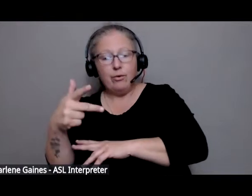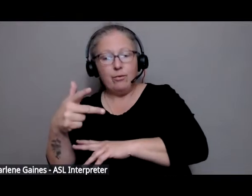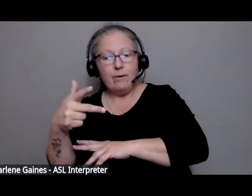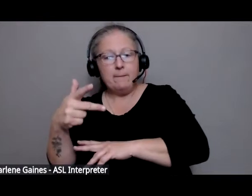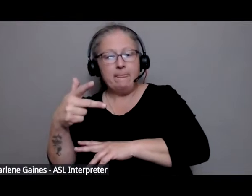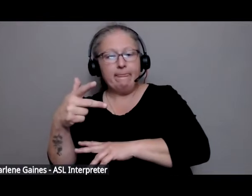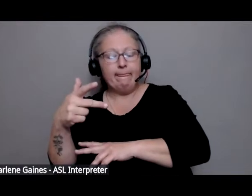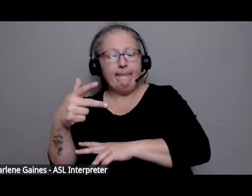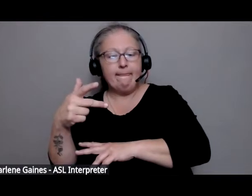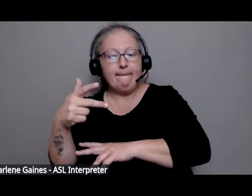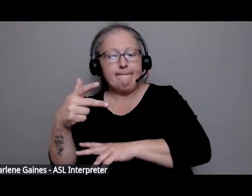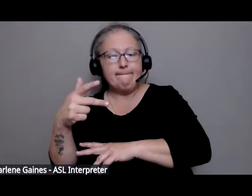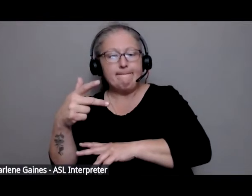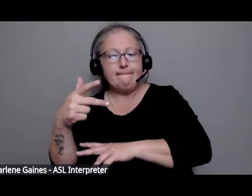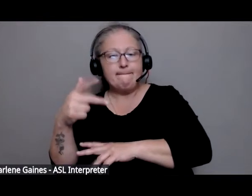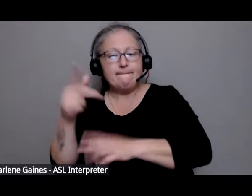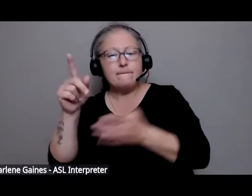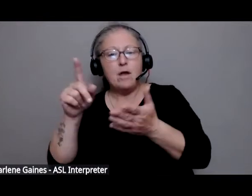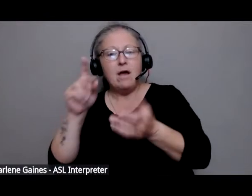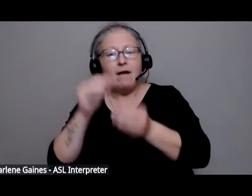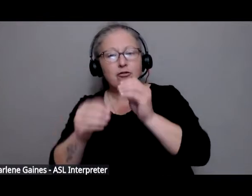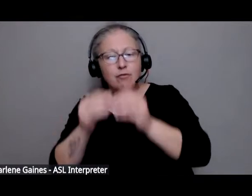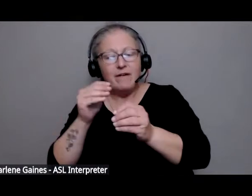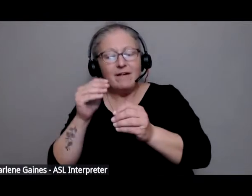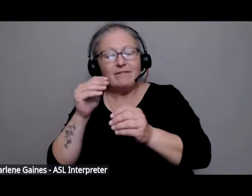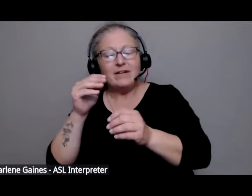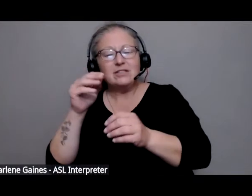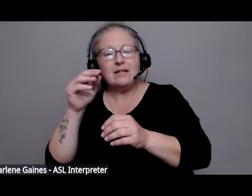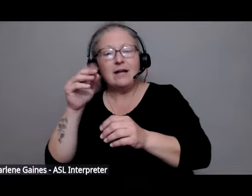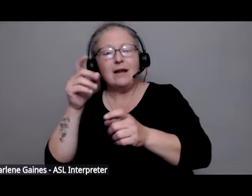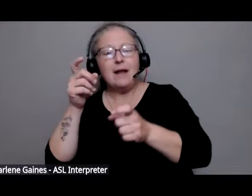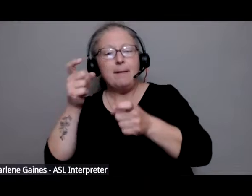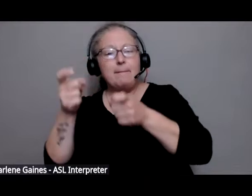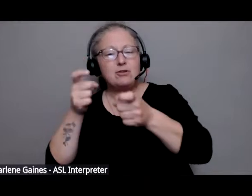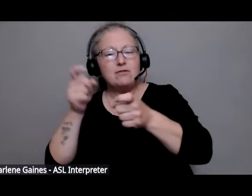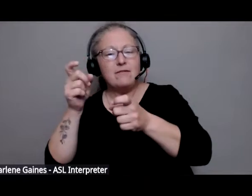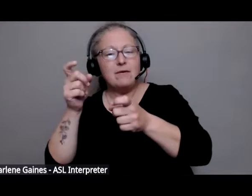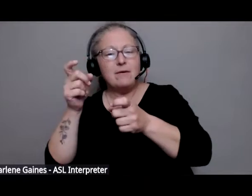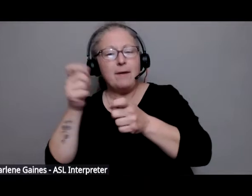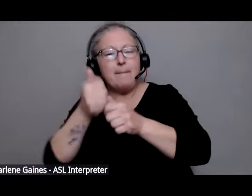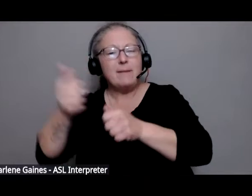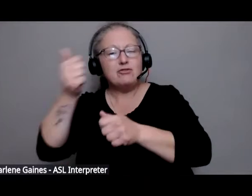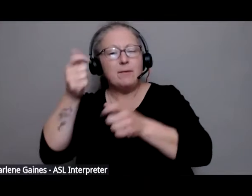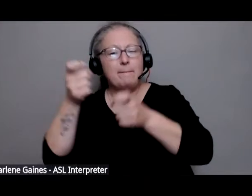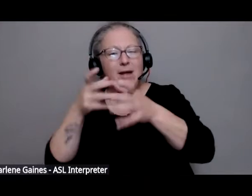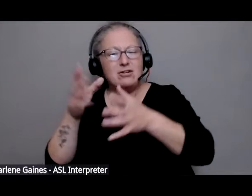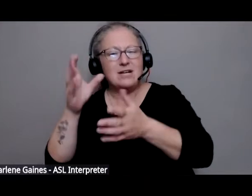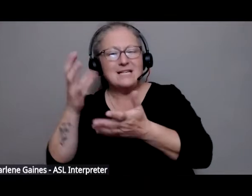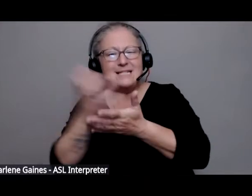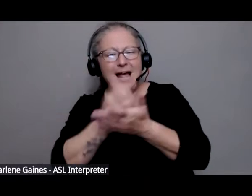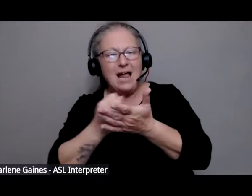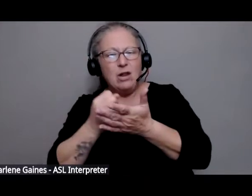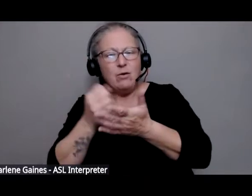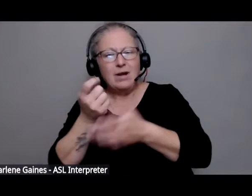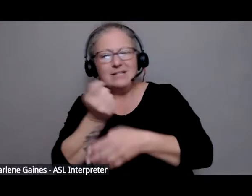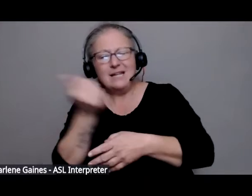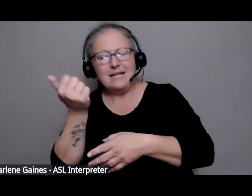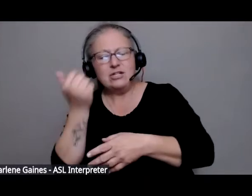a correction to the administrative manager salary range of a inadvertent deletion of a